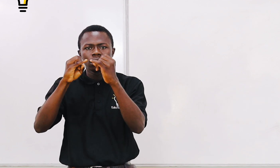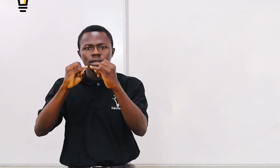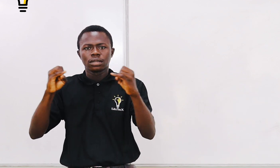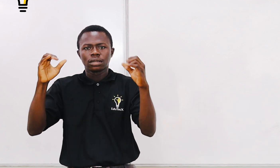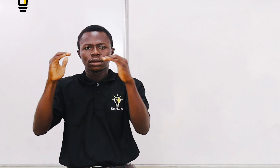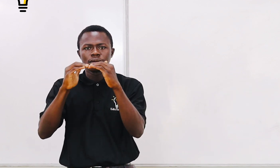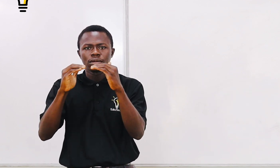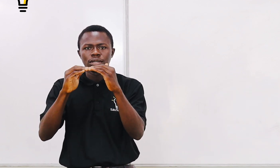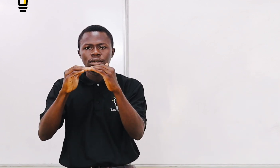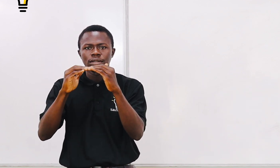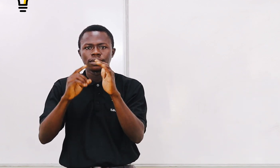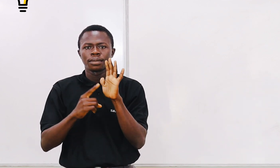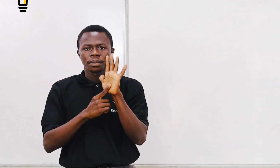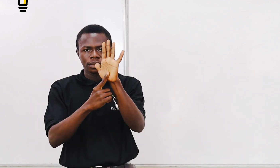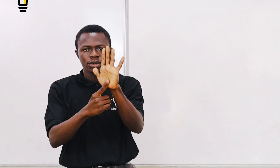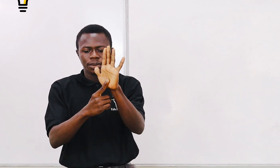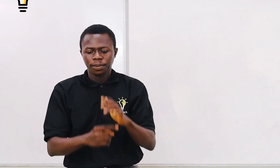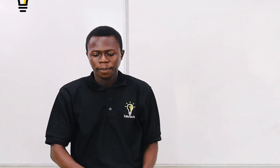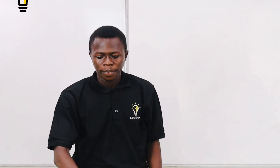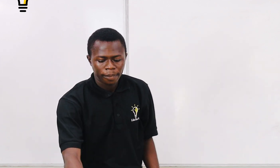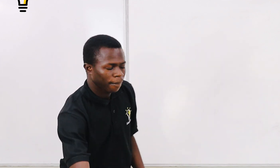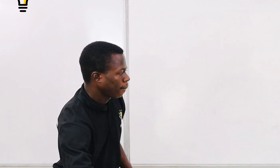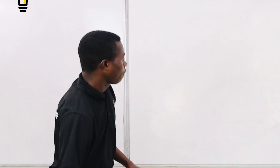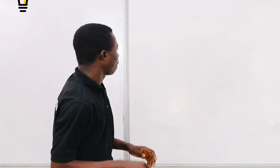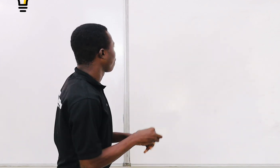in a linear equation? Let me demonstrate.